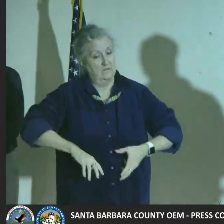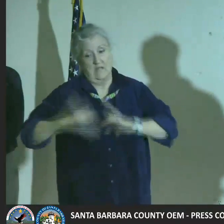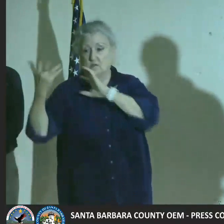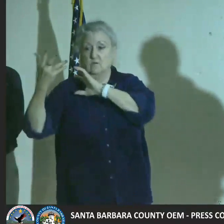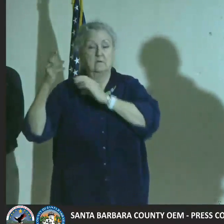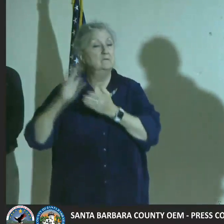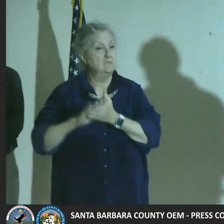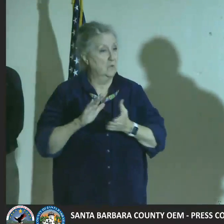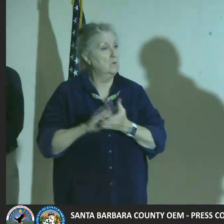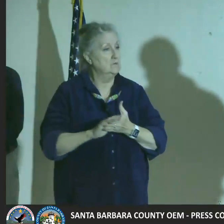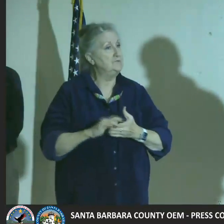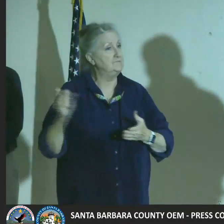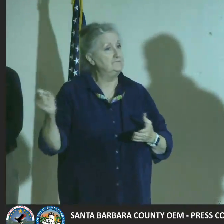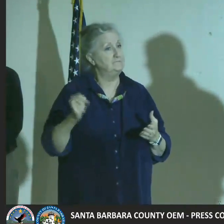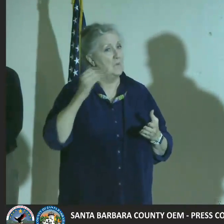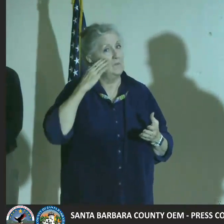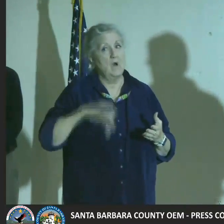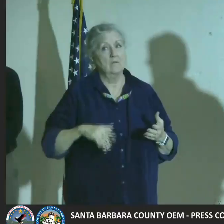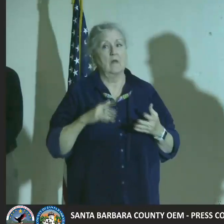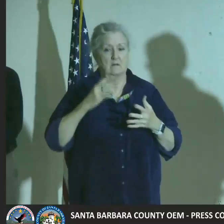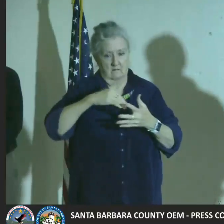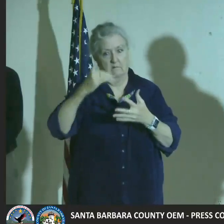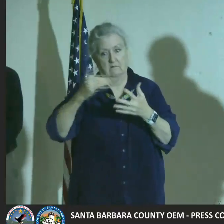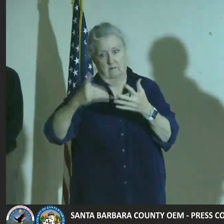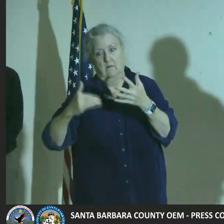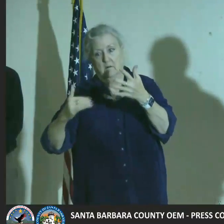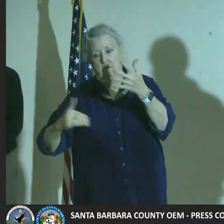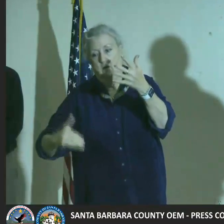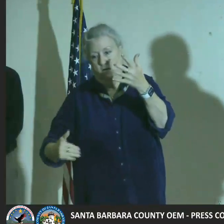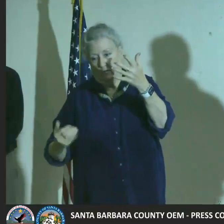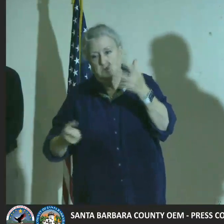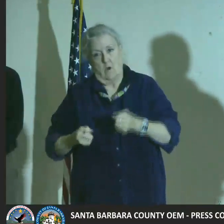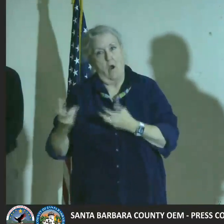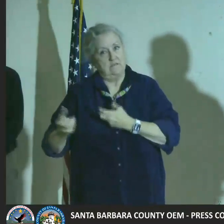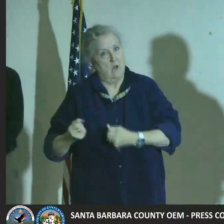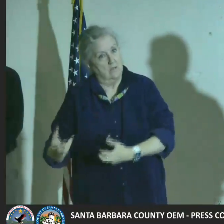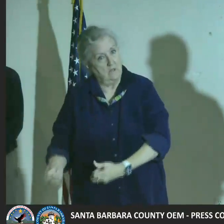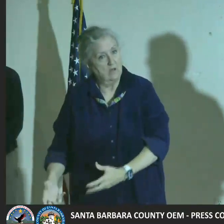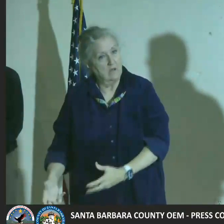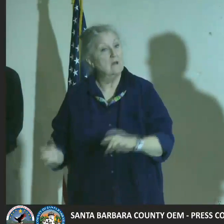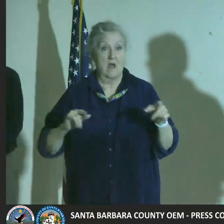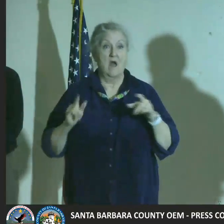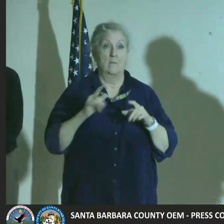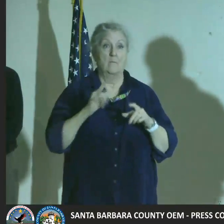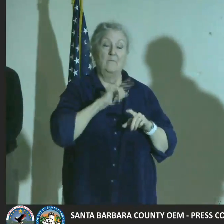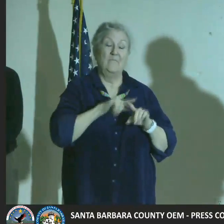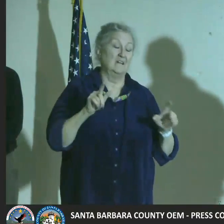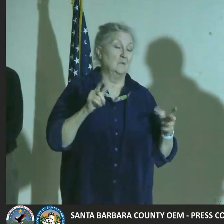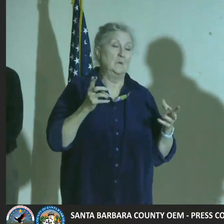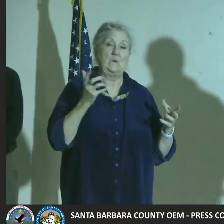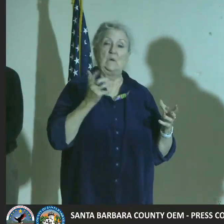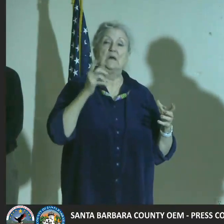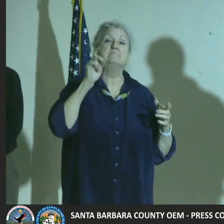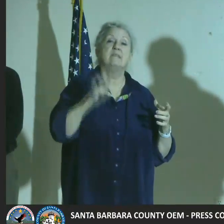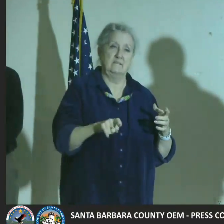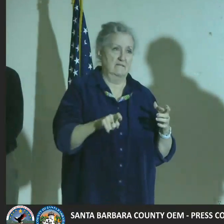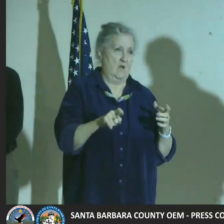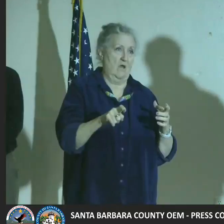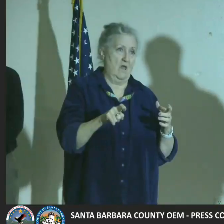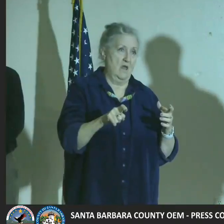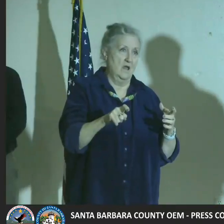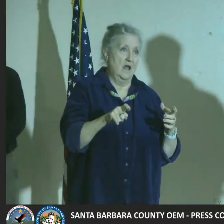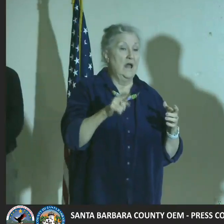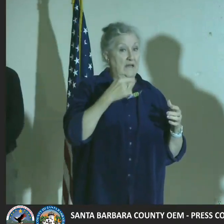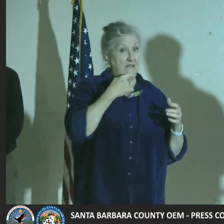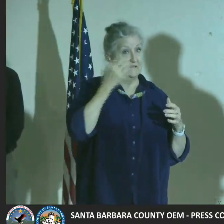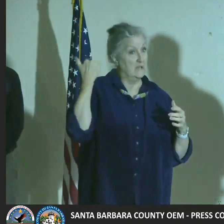our schools. And the list goes on and on. But they are very necessary. And I've said